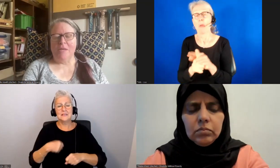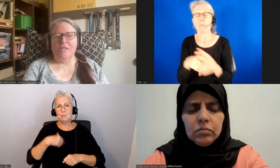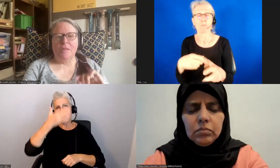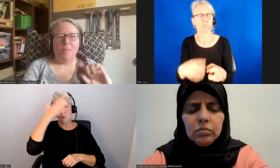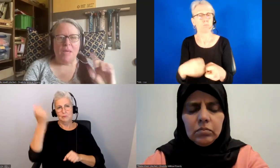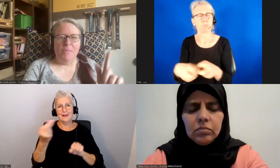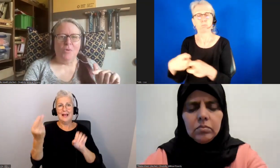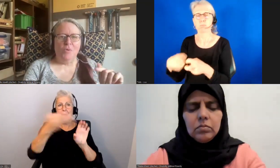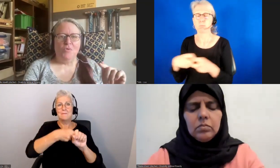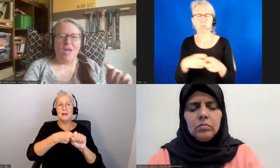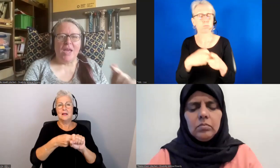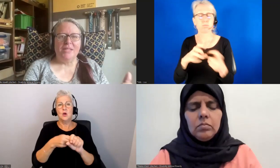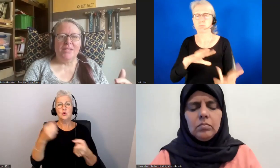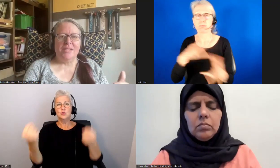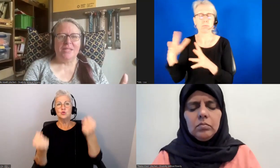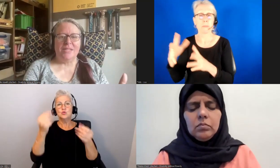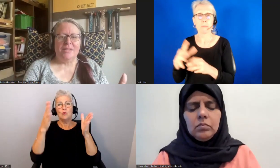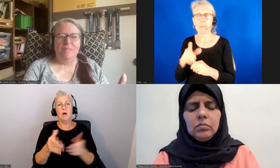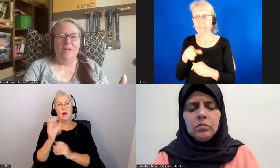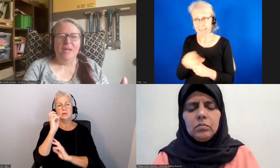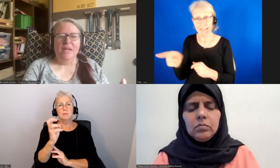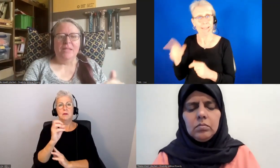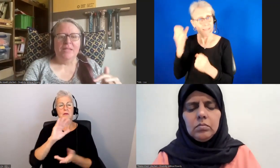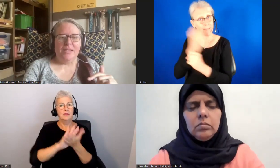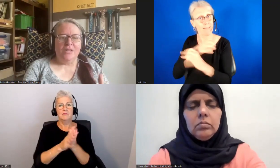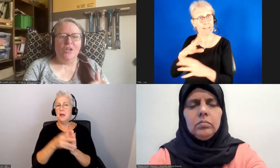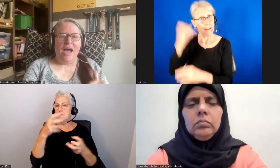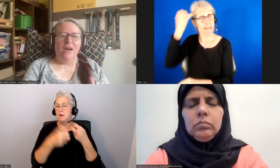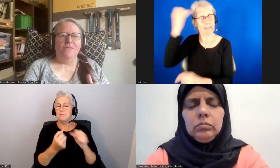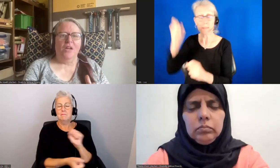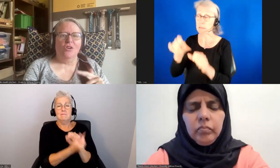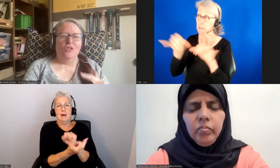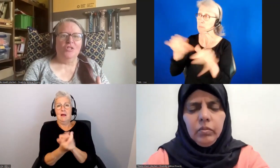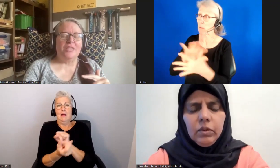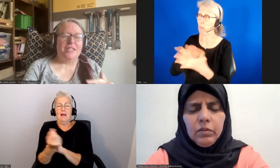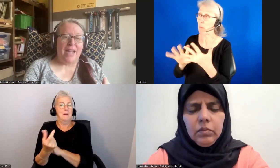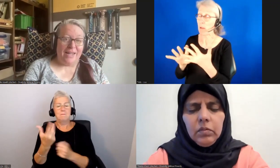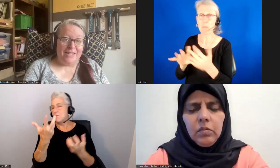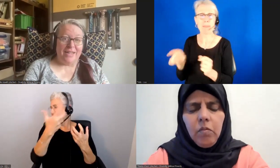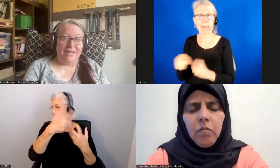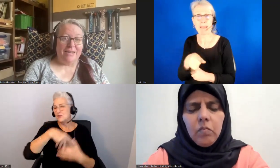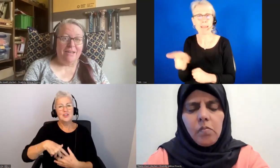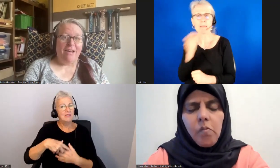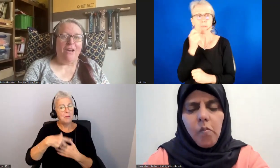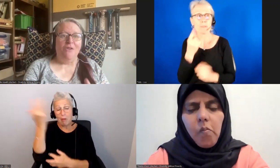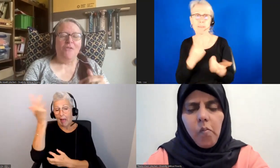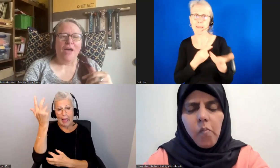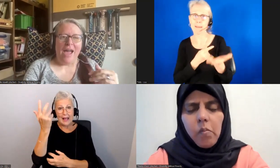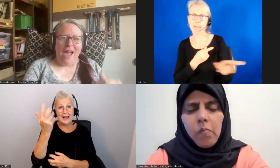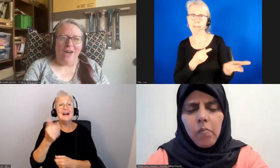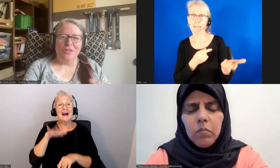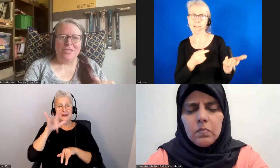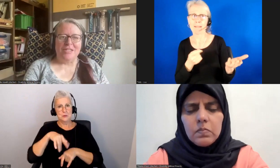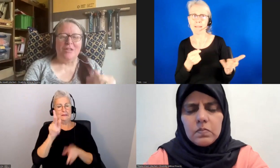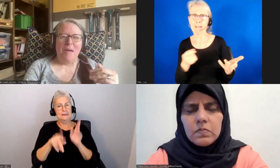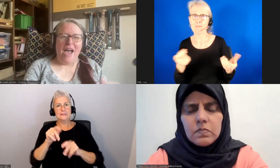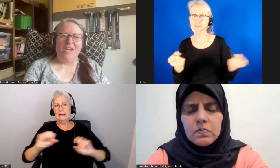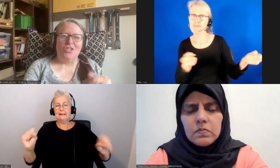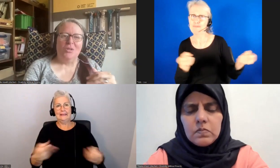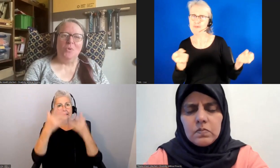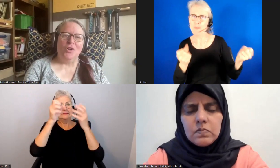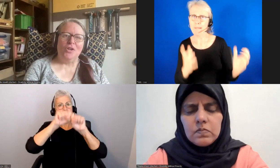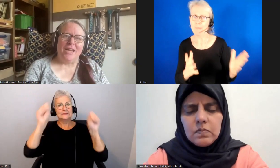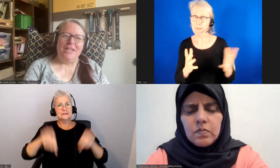work because the people who created the system didn't have an understanding of how the